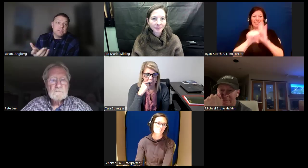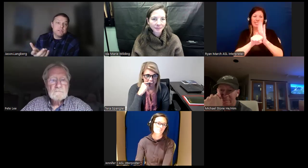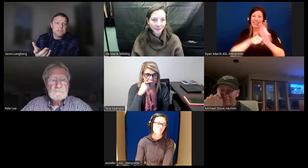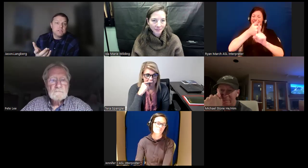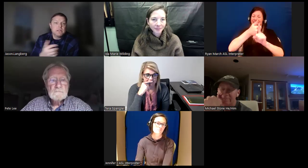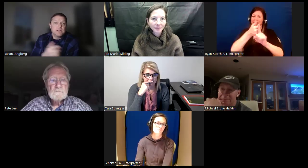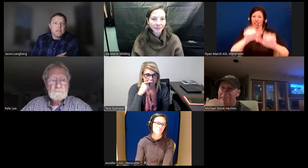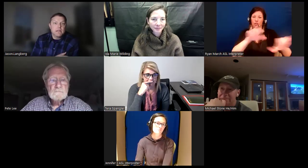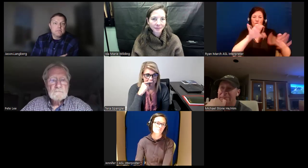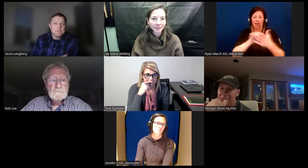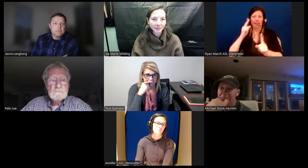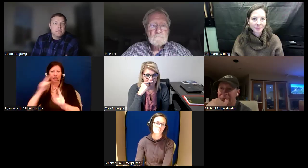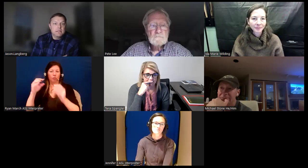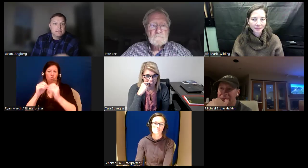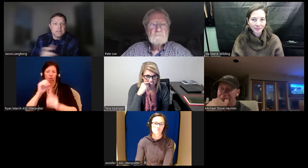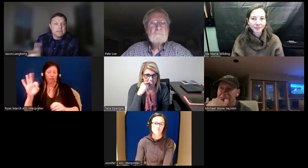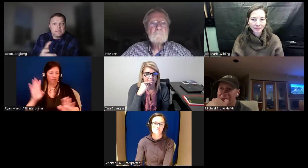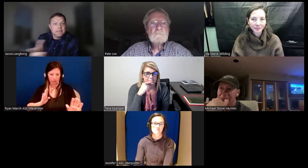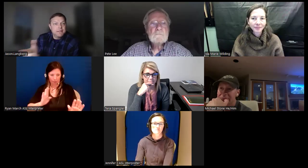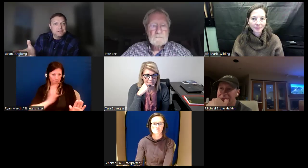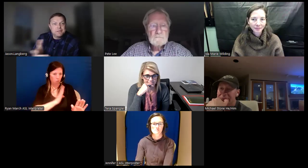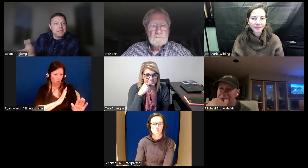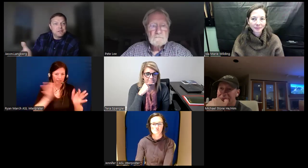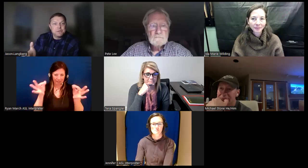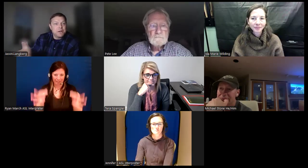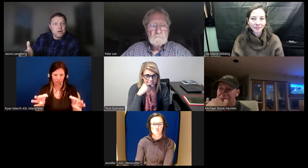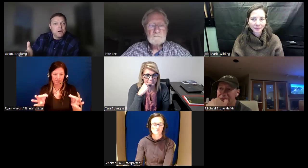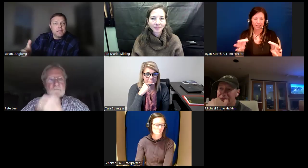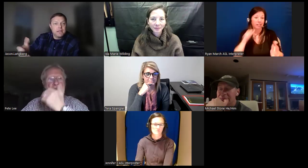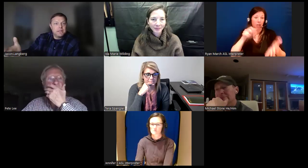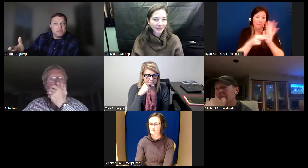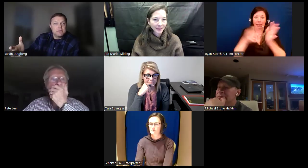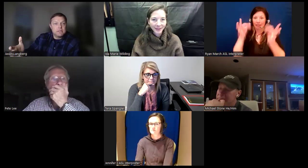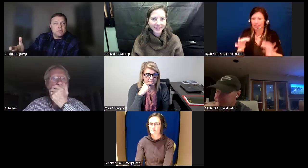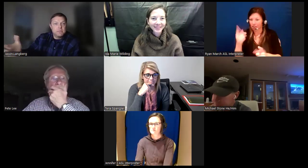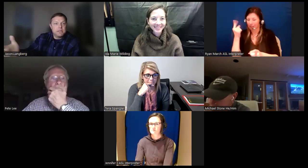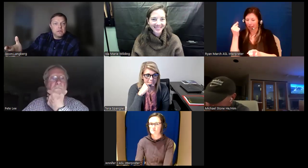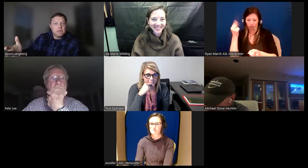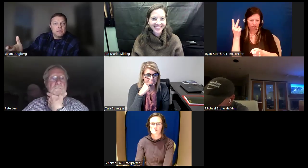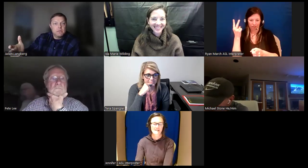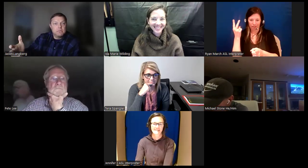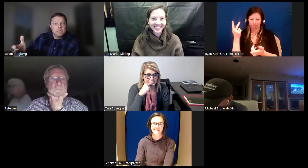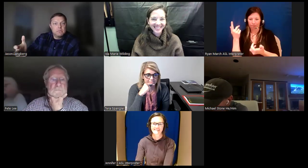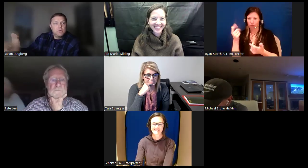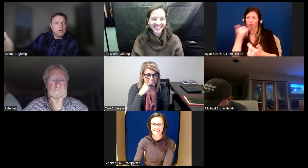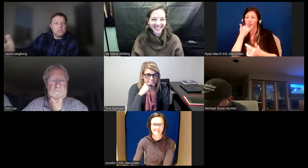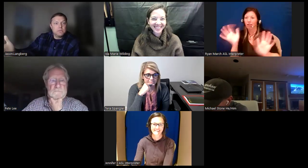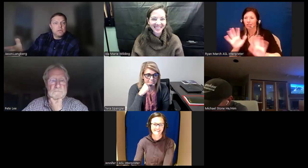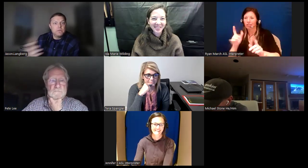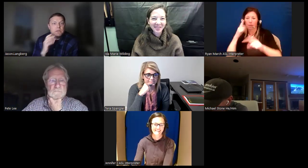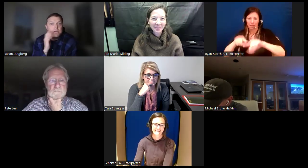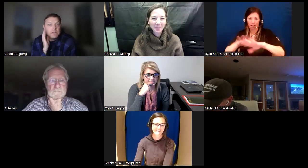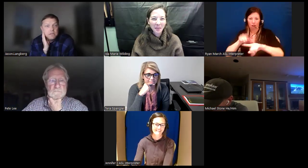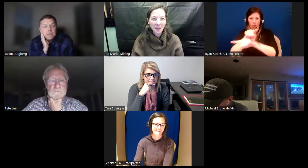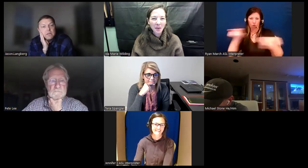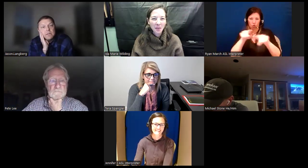board decision. And that's not to say the decision last year was right or wrong. I think it's just dependent on you all as to which way you